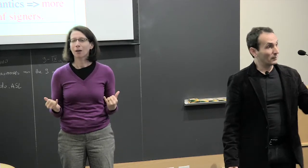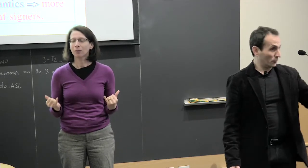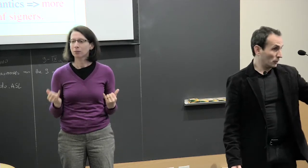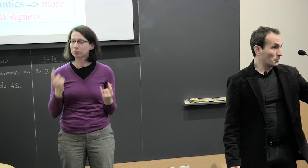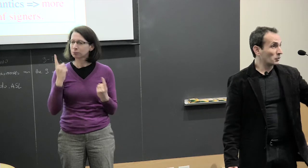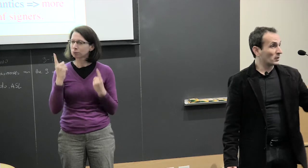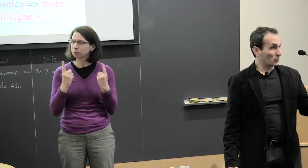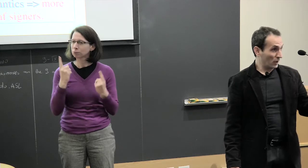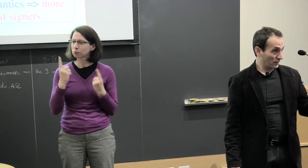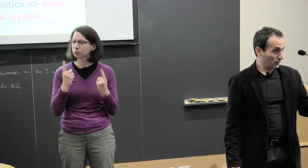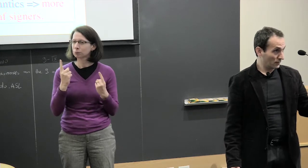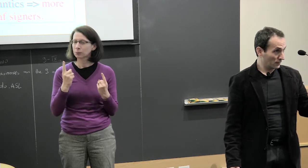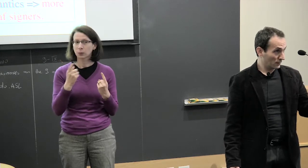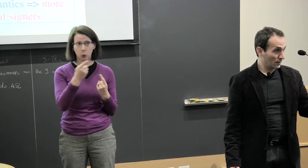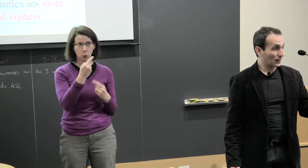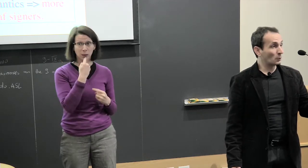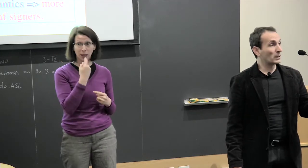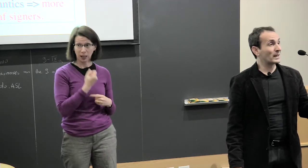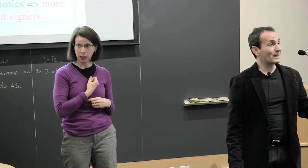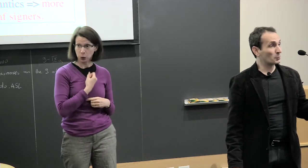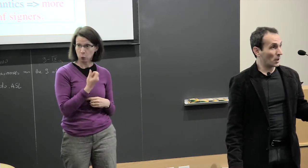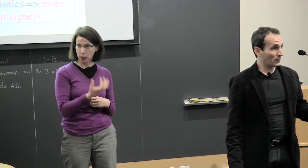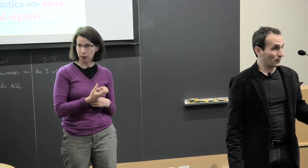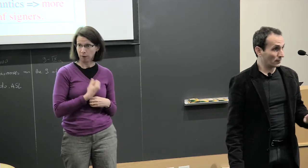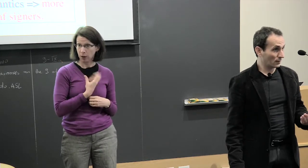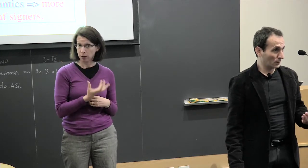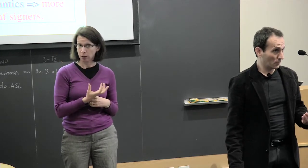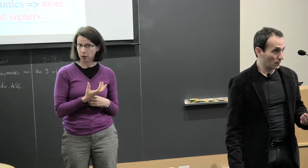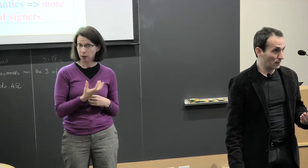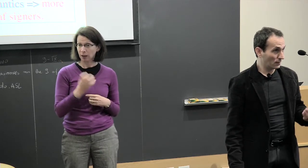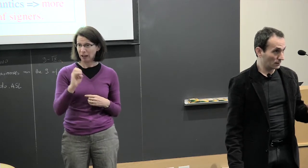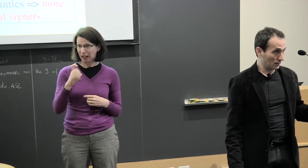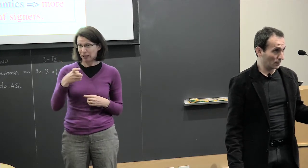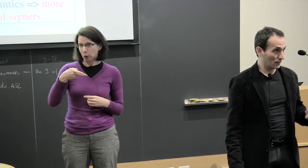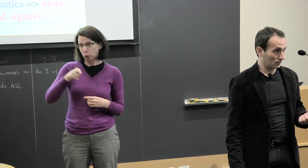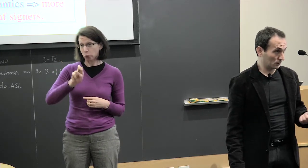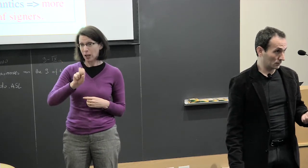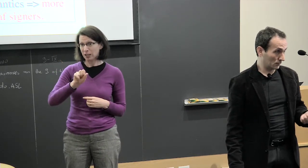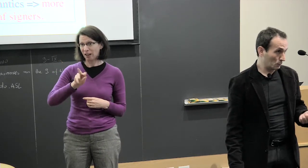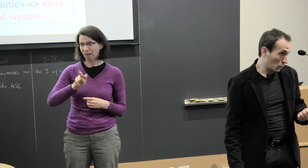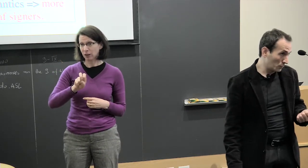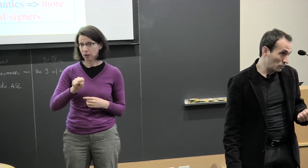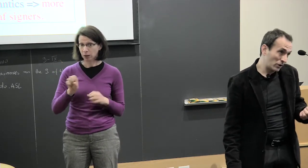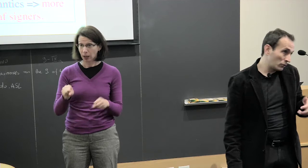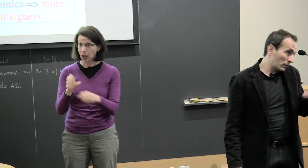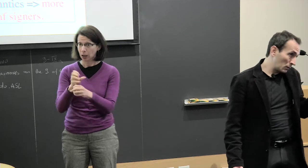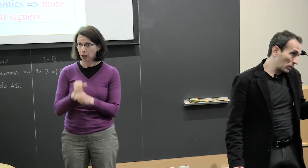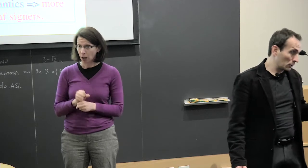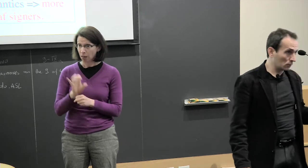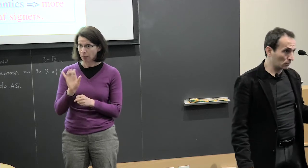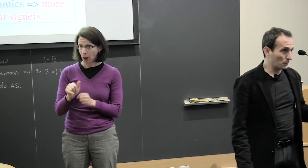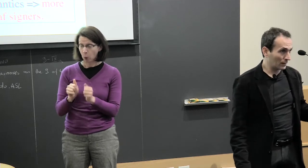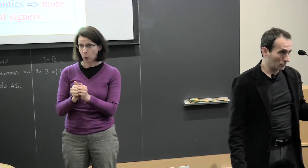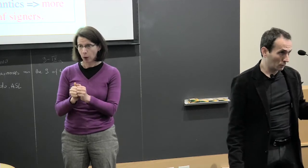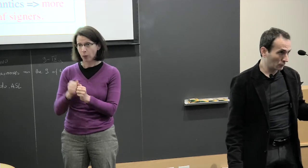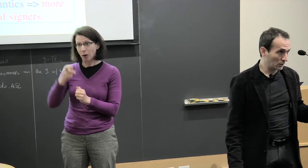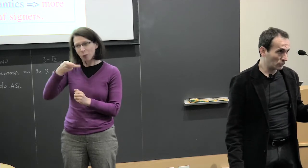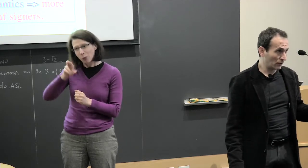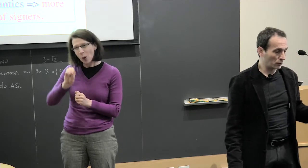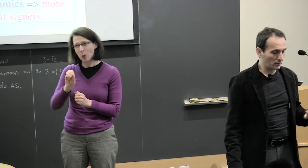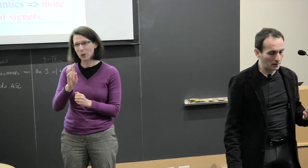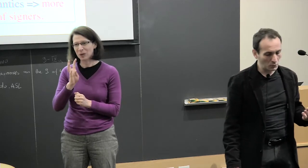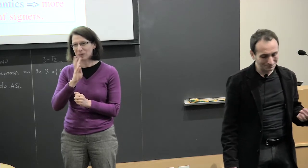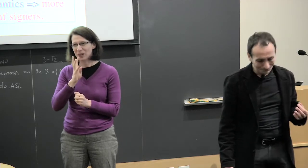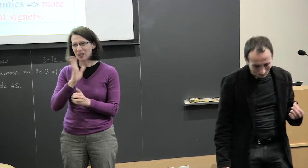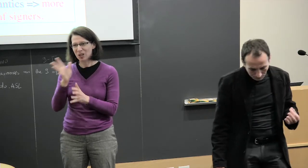can we get, so you mentioned expressives, can we get expressives with these pro-speech gestures? Then we could go back to